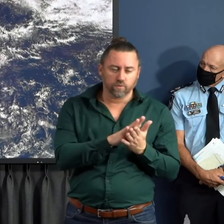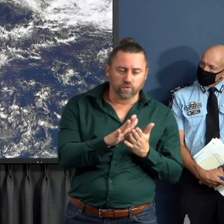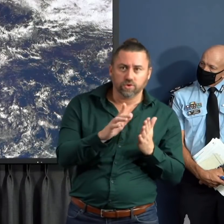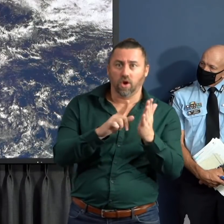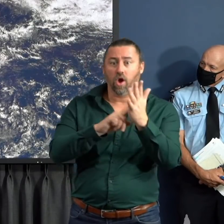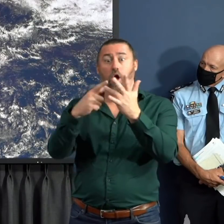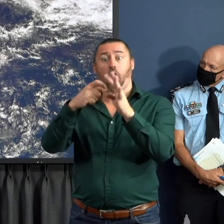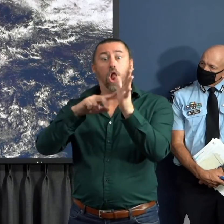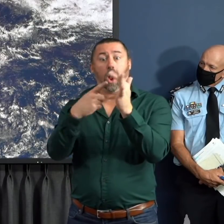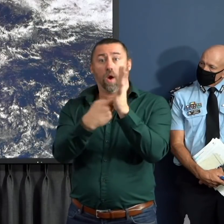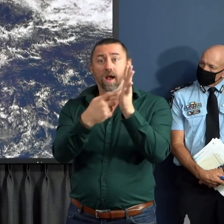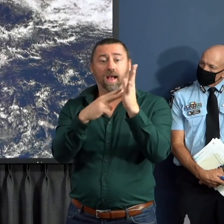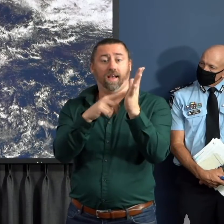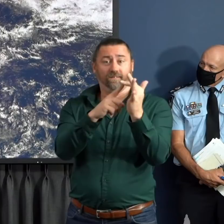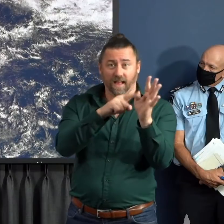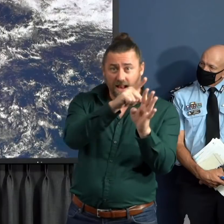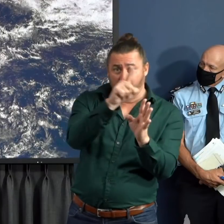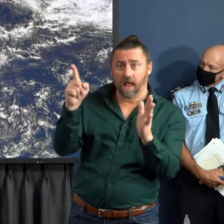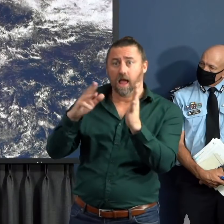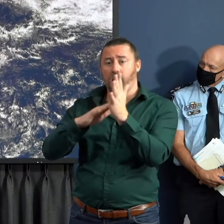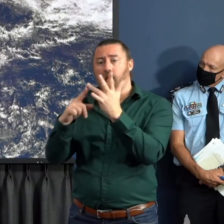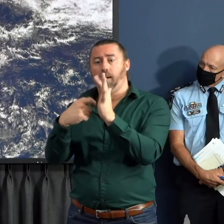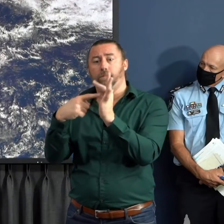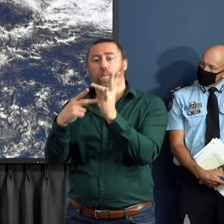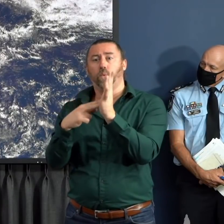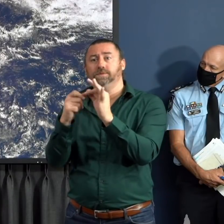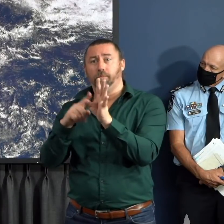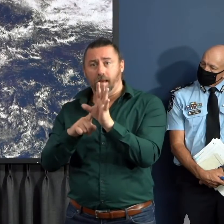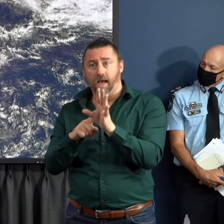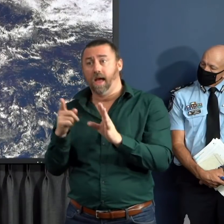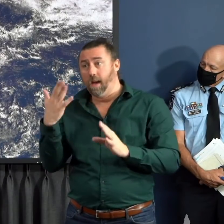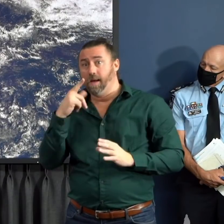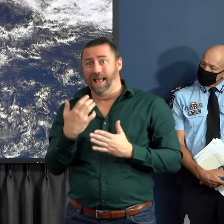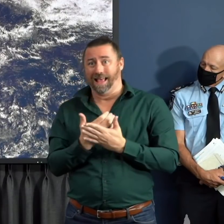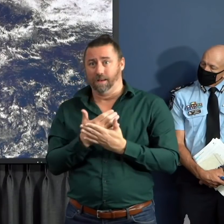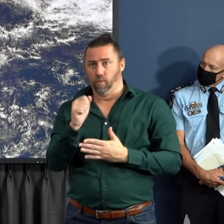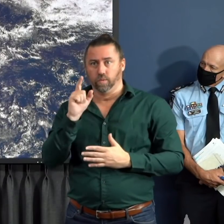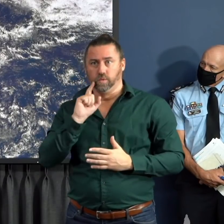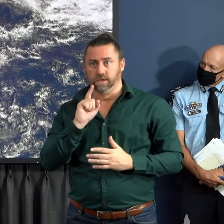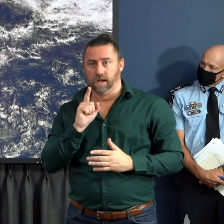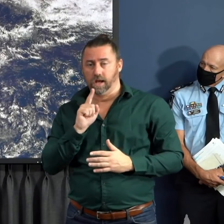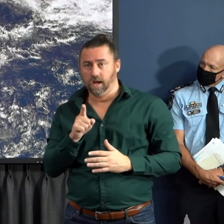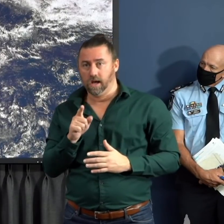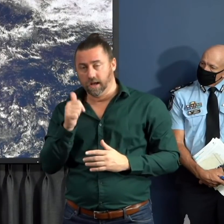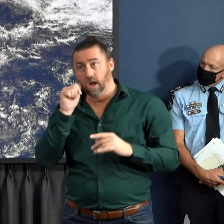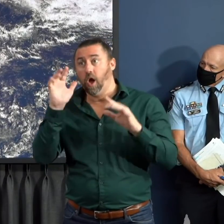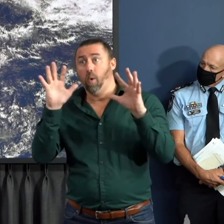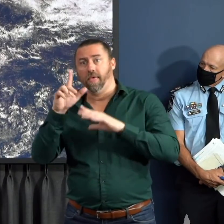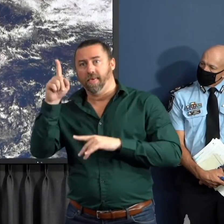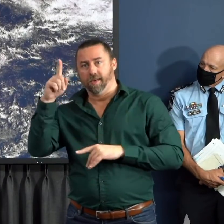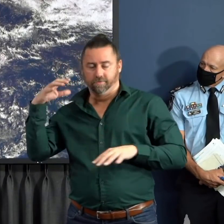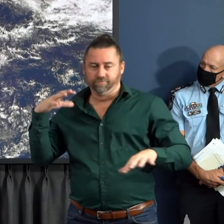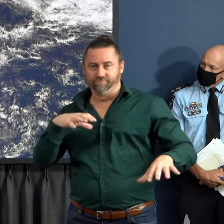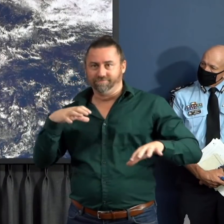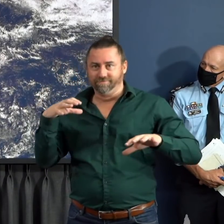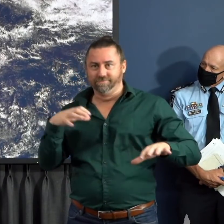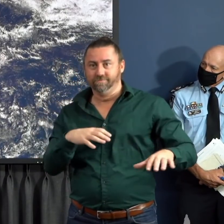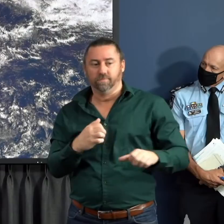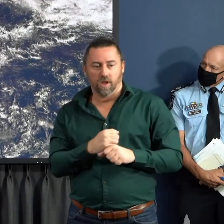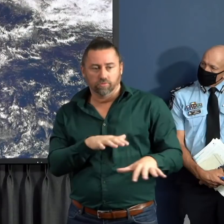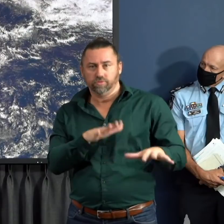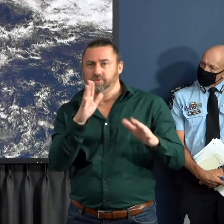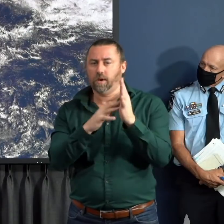Valley, could please conserve water at this point. The weather has had an impact in particular on the